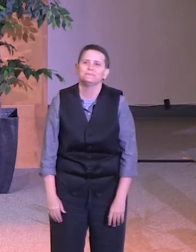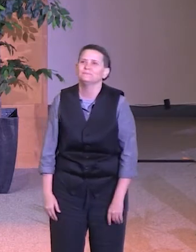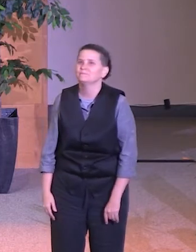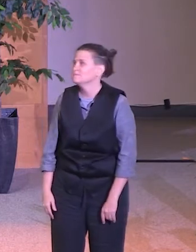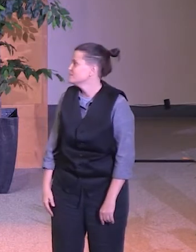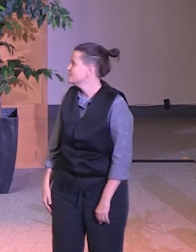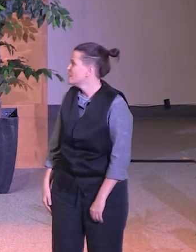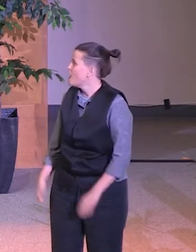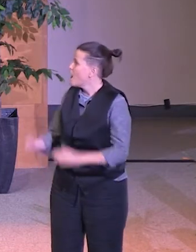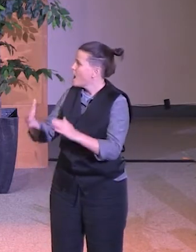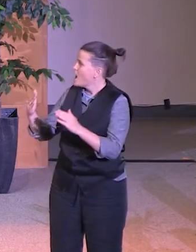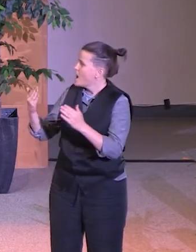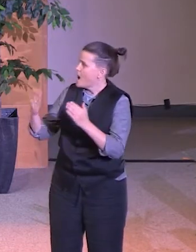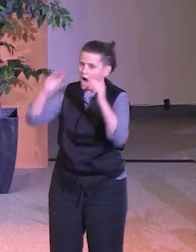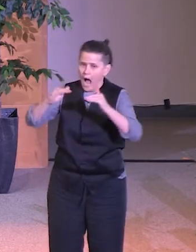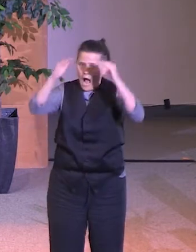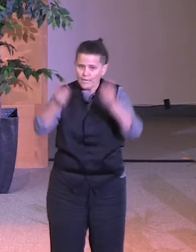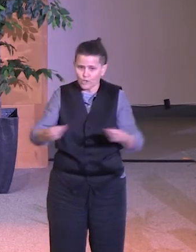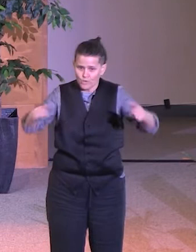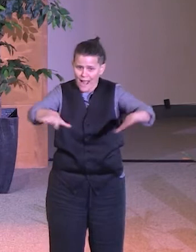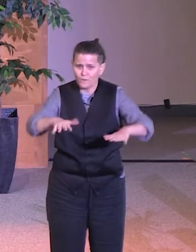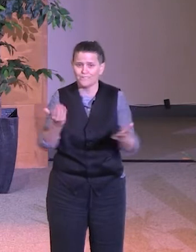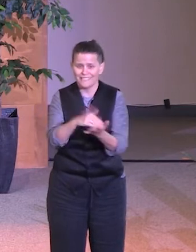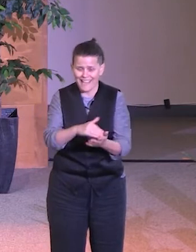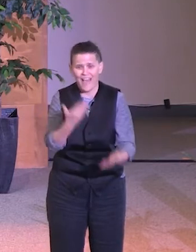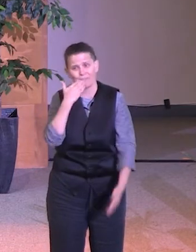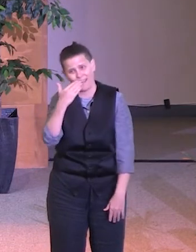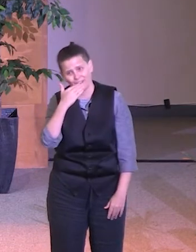Higher Ground, thank you again for being here. We really enjoy your being here, so thank you.